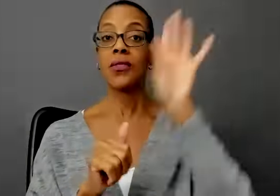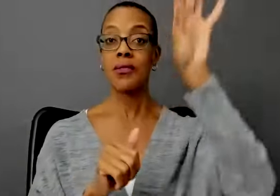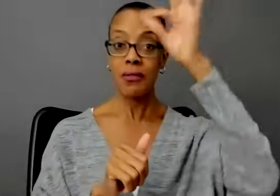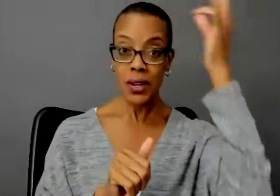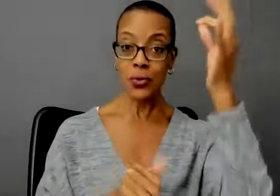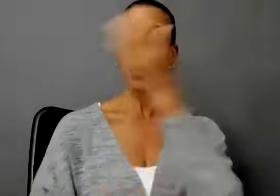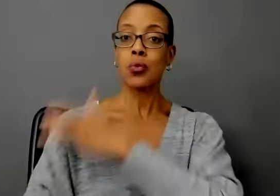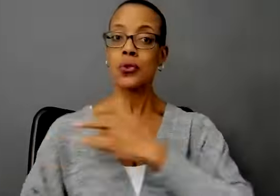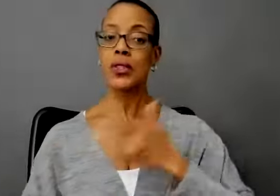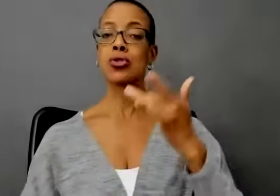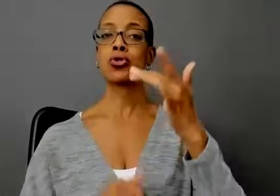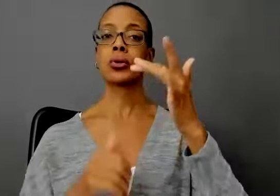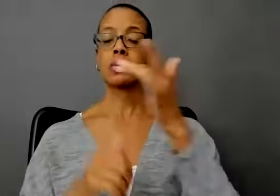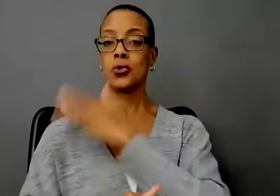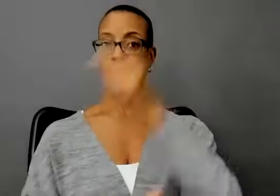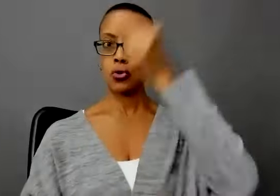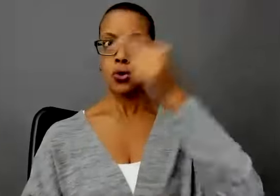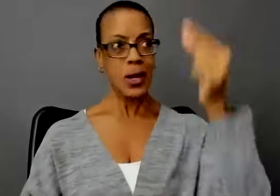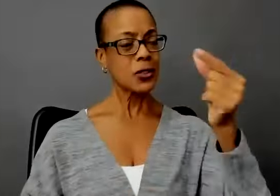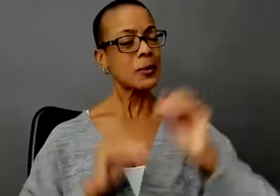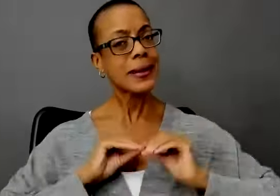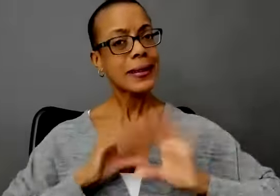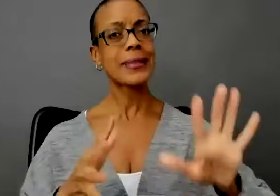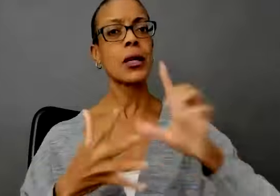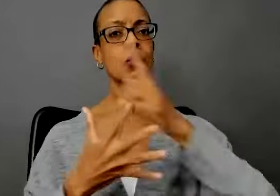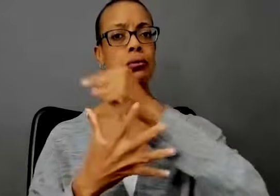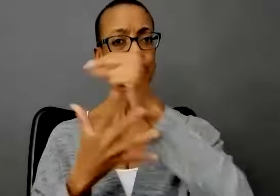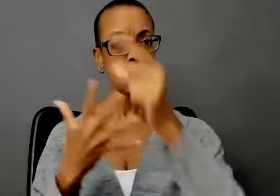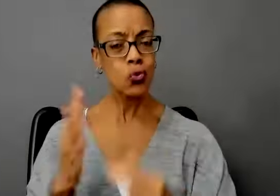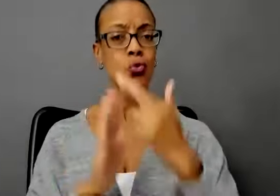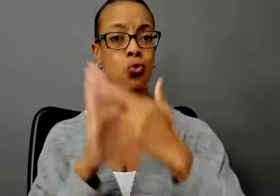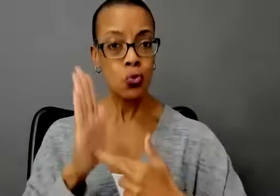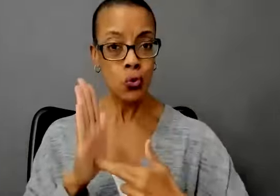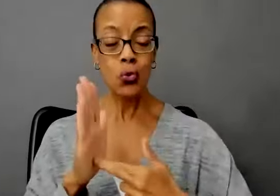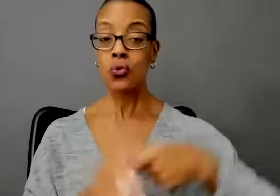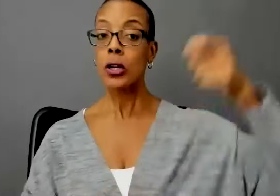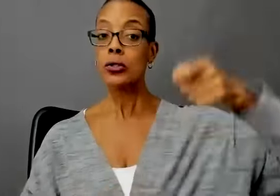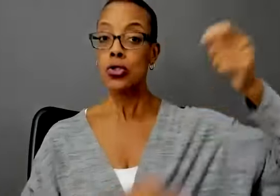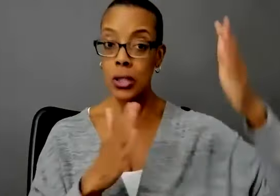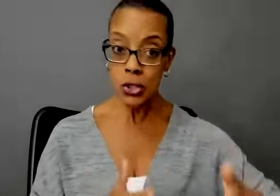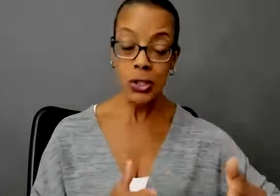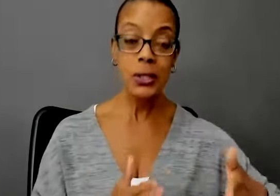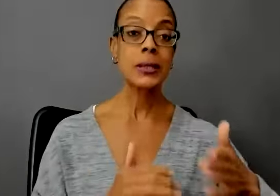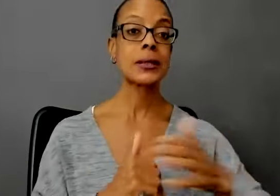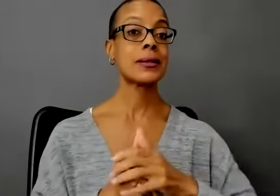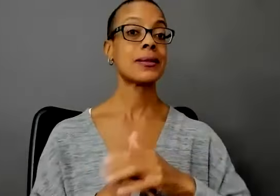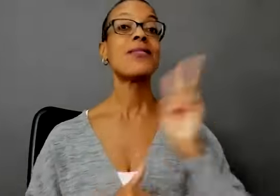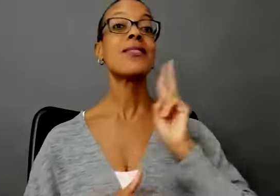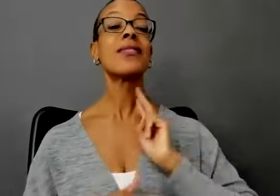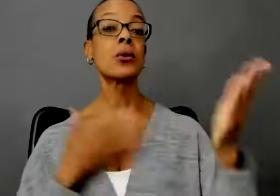guidelines. They need to create these guidelines for judges, legal practitioners, victim services workers on when and